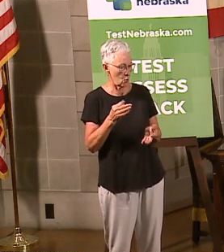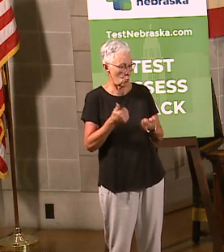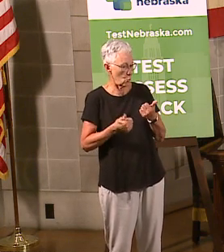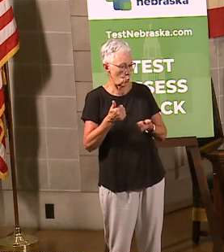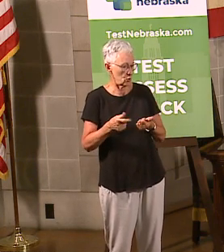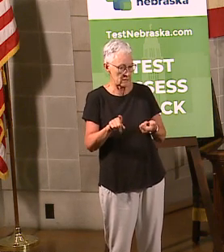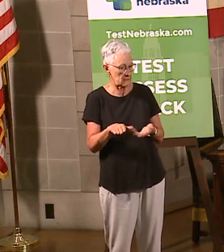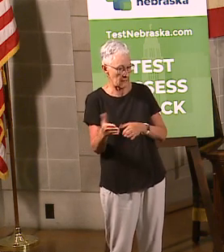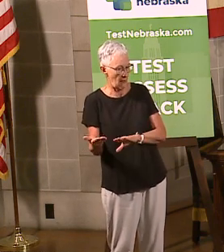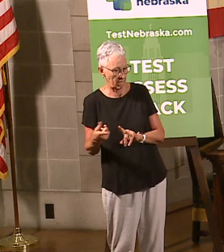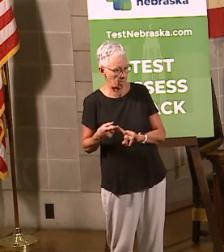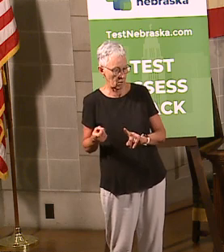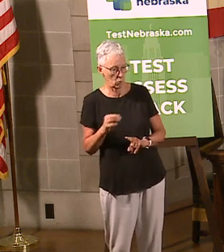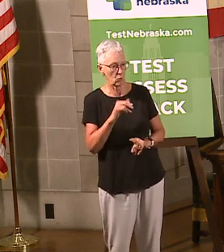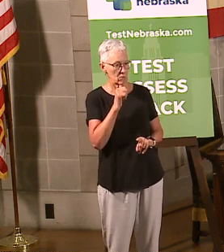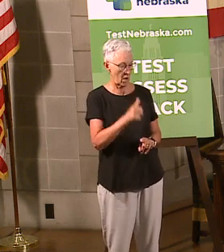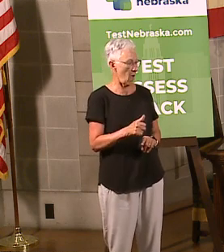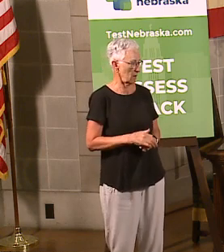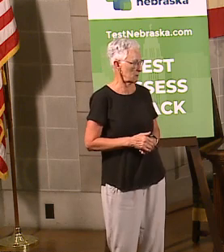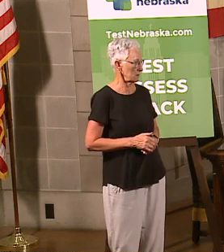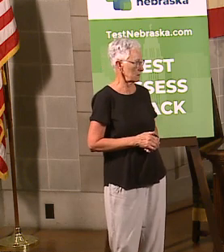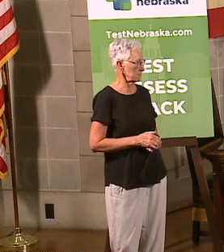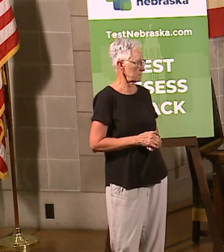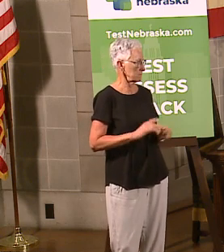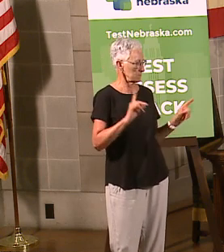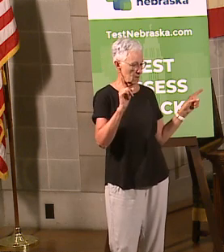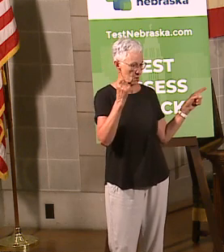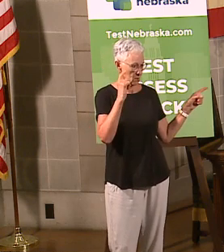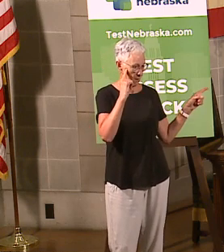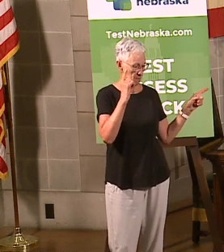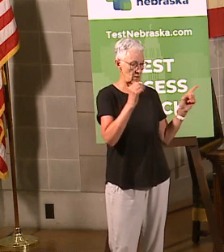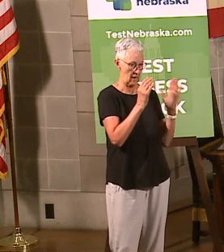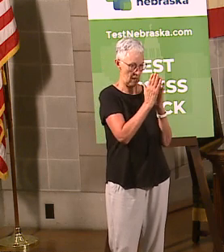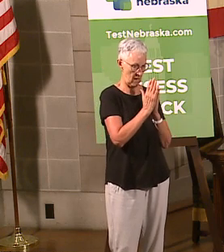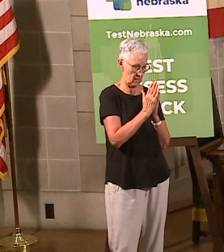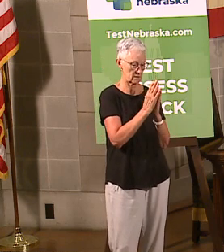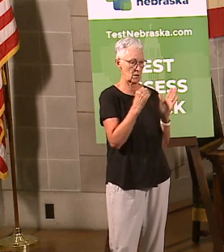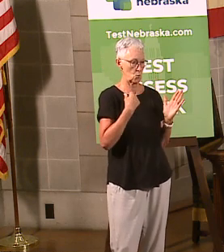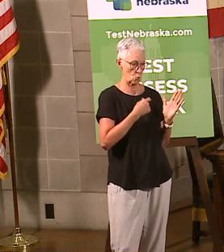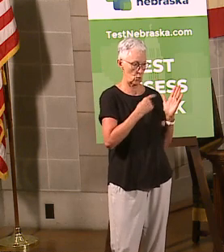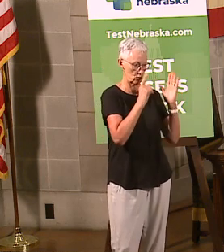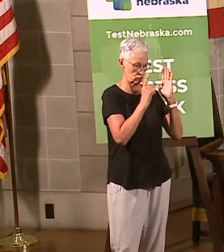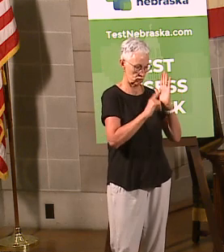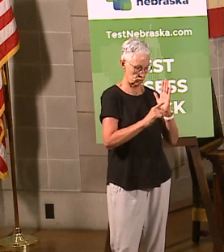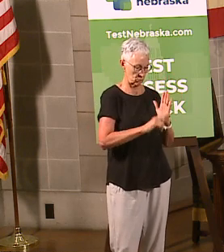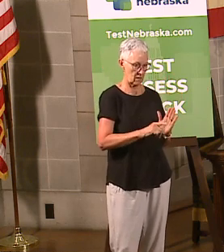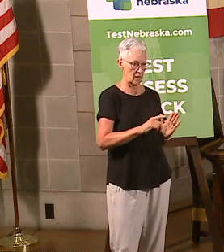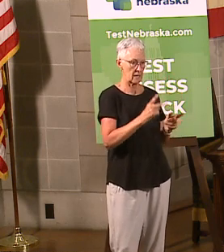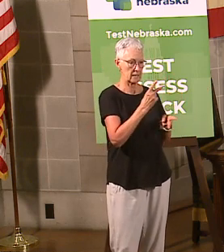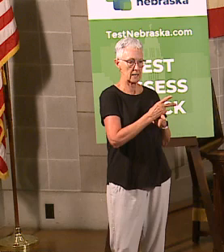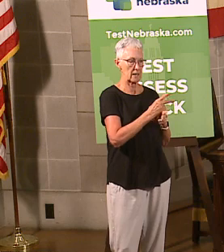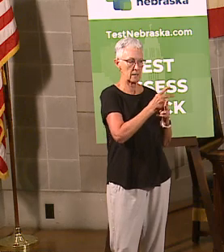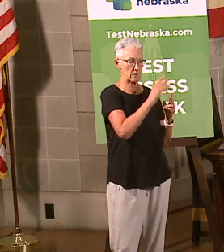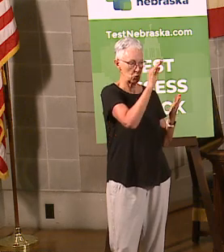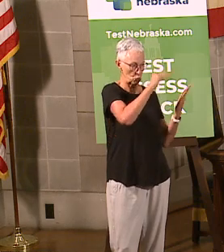the last 2 weeks? I do. So the governor's asking, and we are keeping track now for the last 2 weeks. I think the